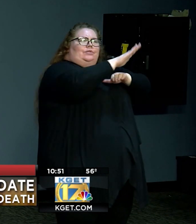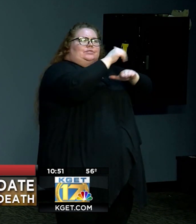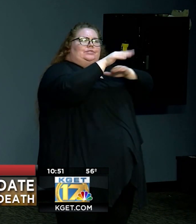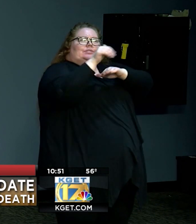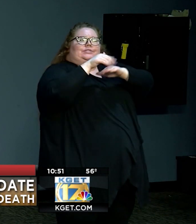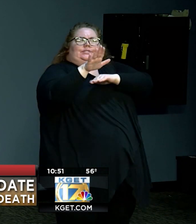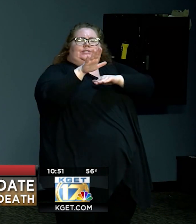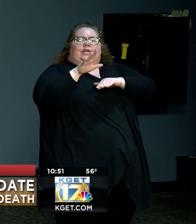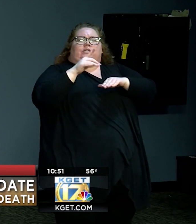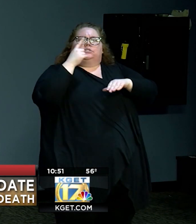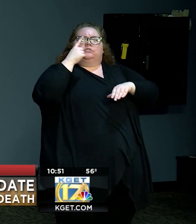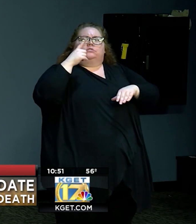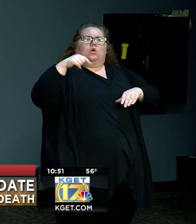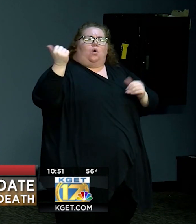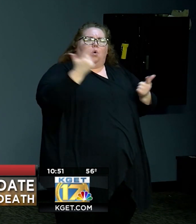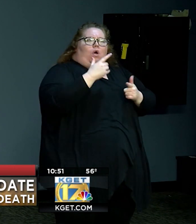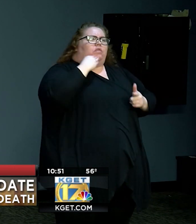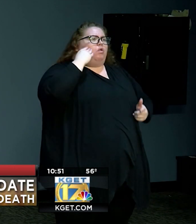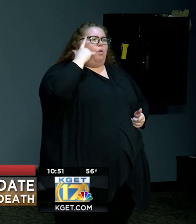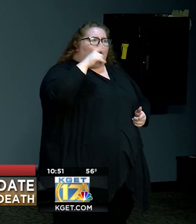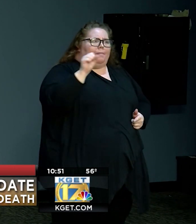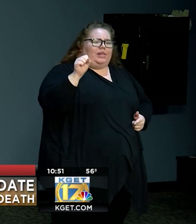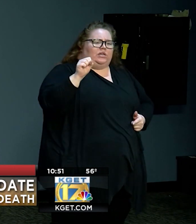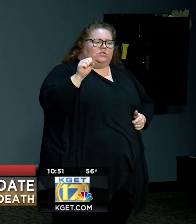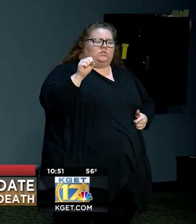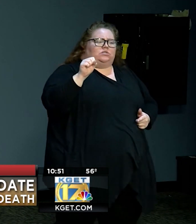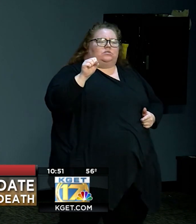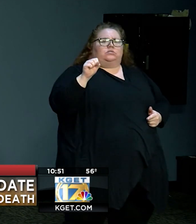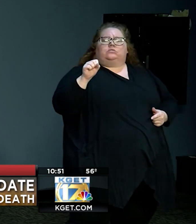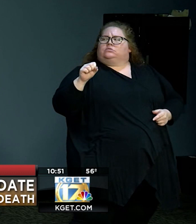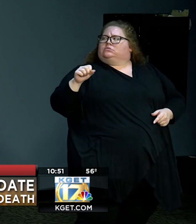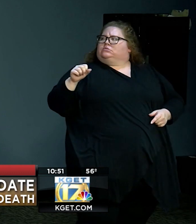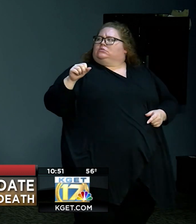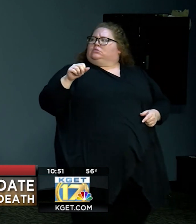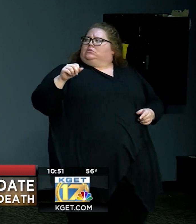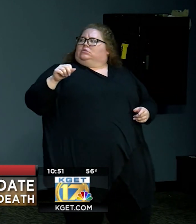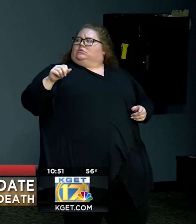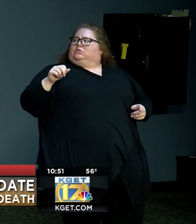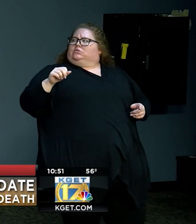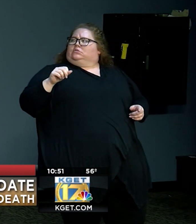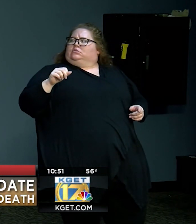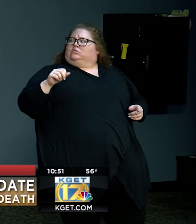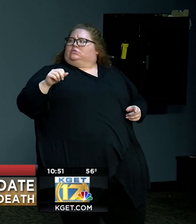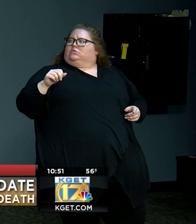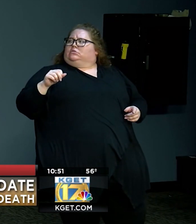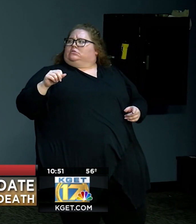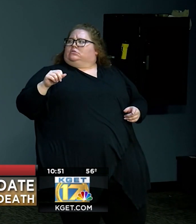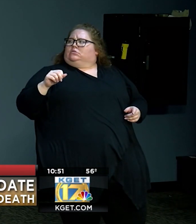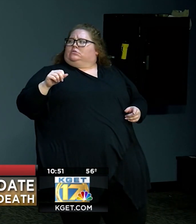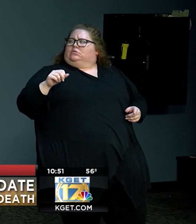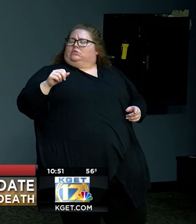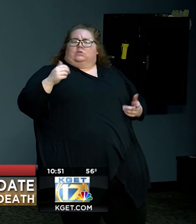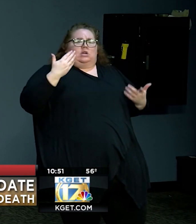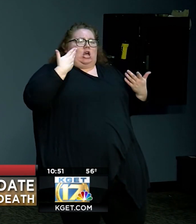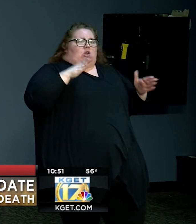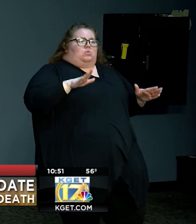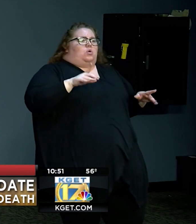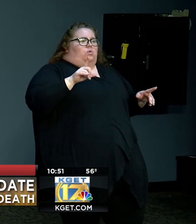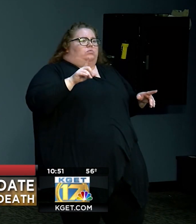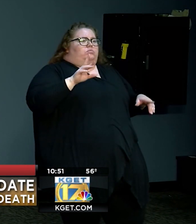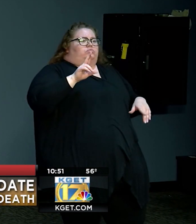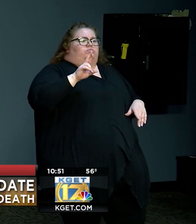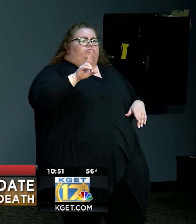be fully aware of all the information coming in? So I might again refer to Russell. I'm not aware of any.